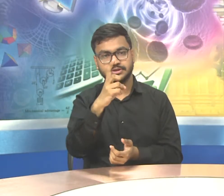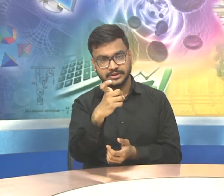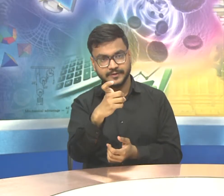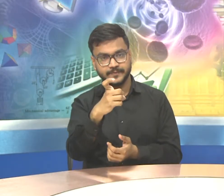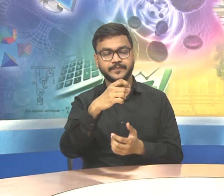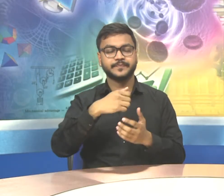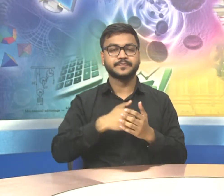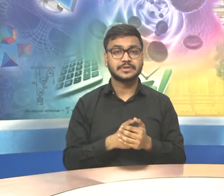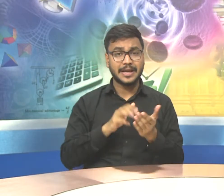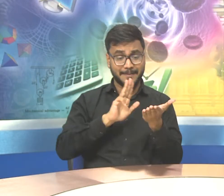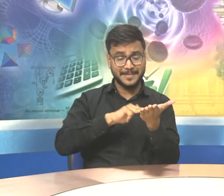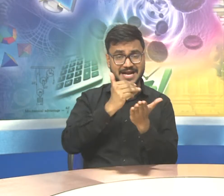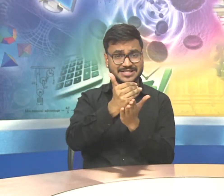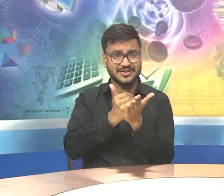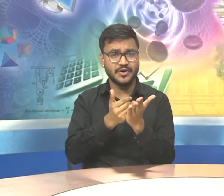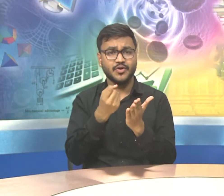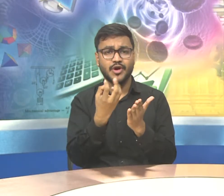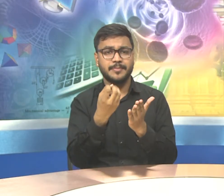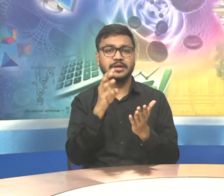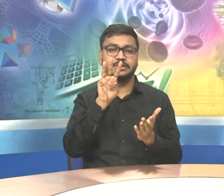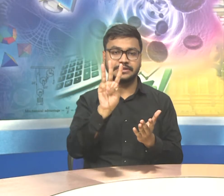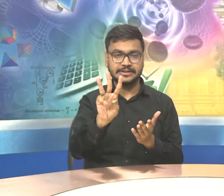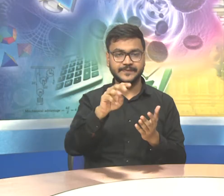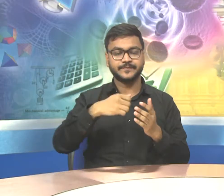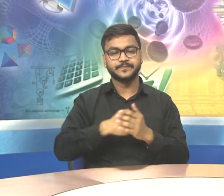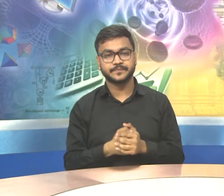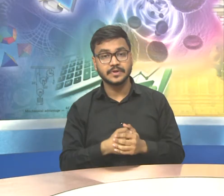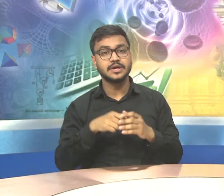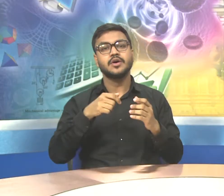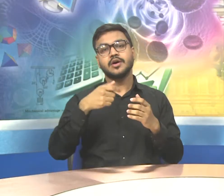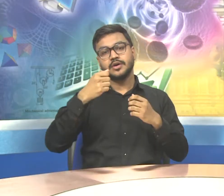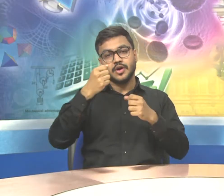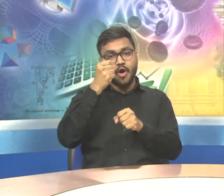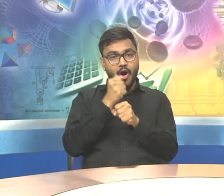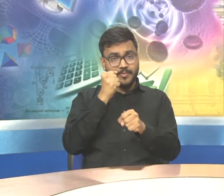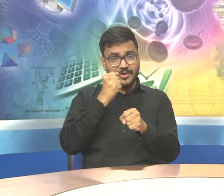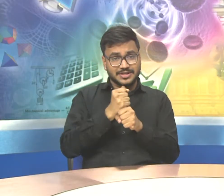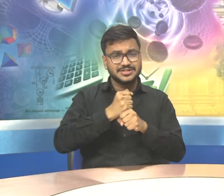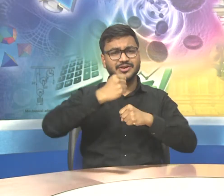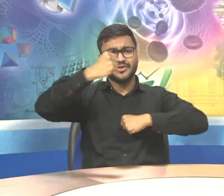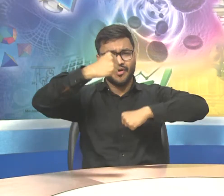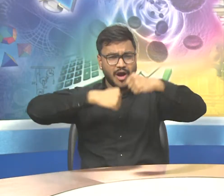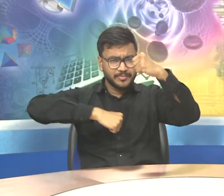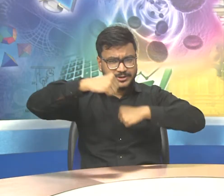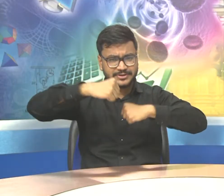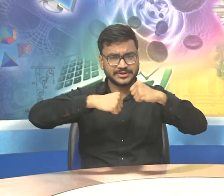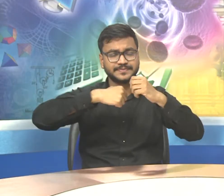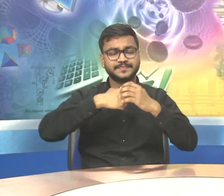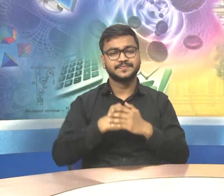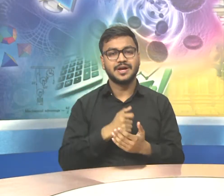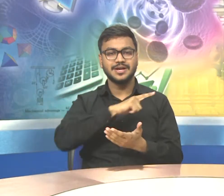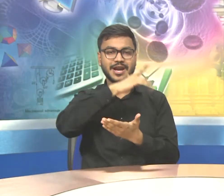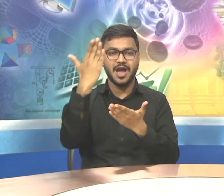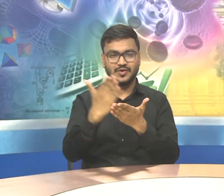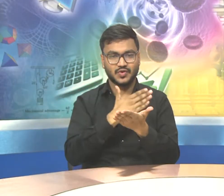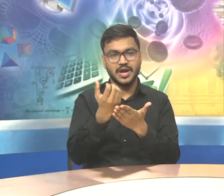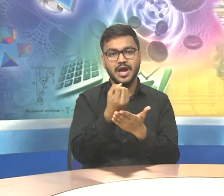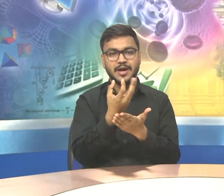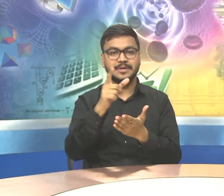Subject code 317. Module number 3, Structure of Government.